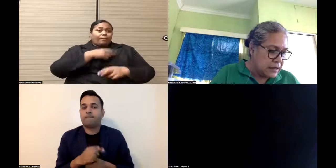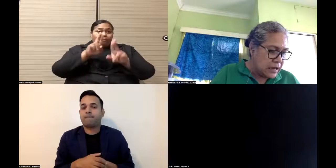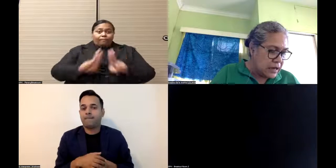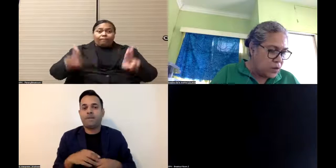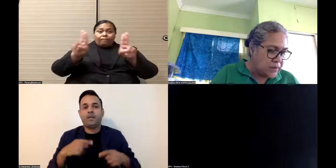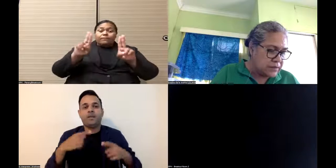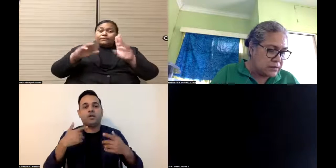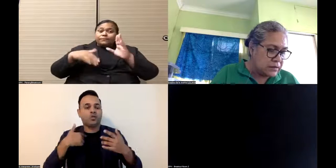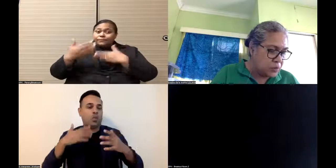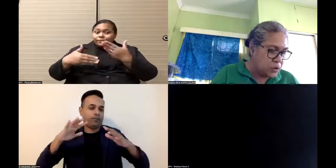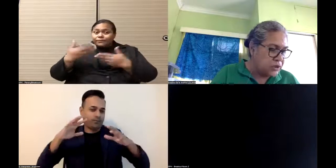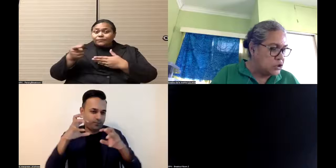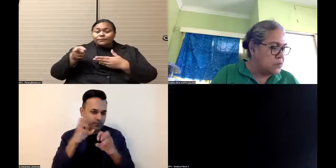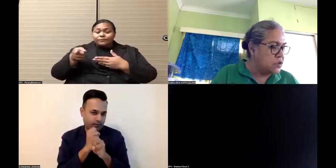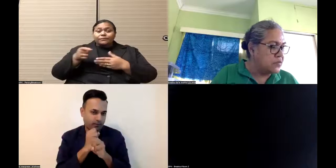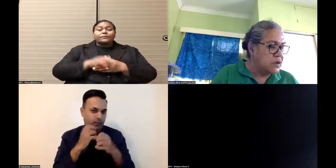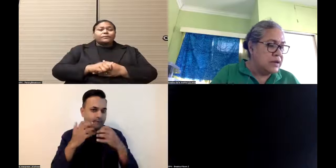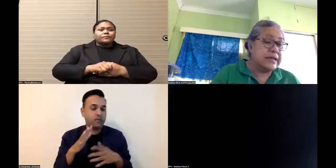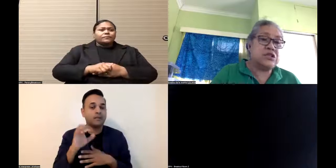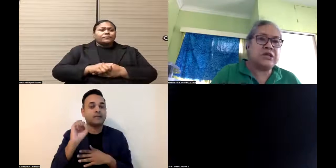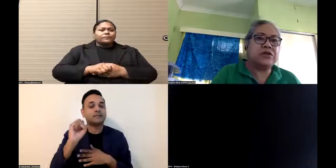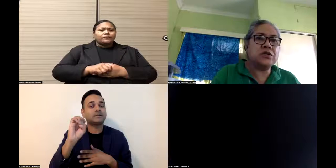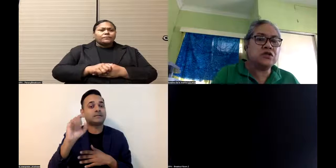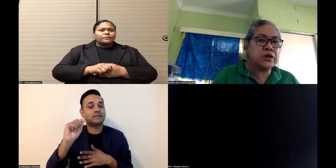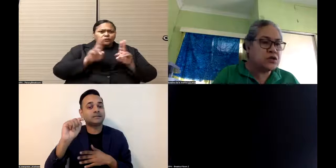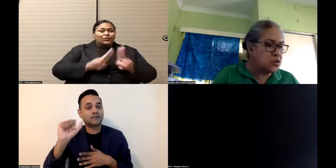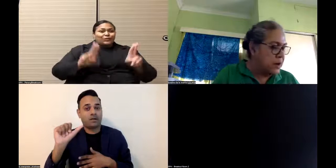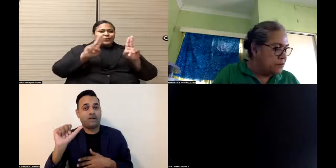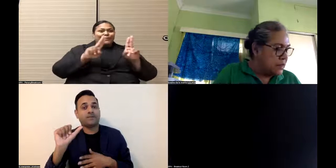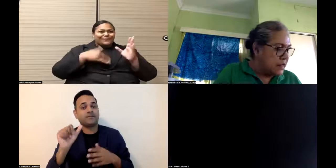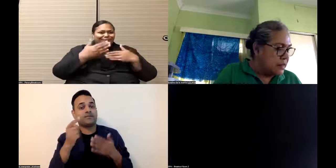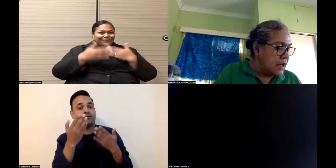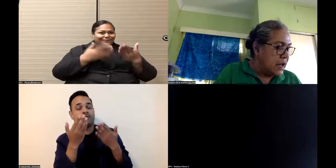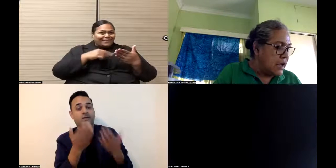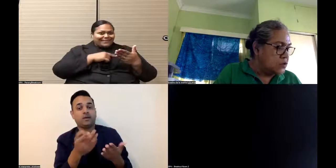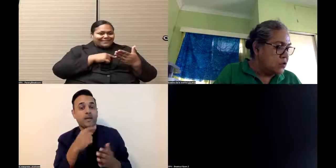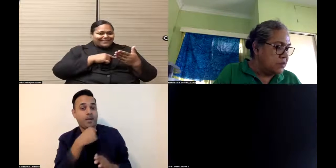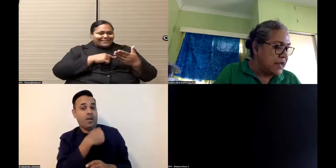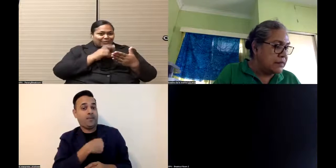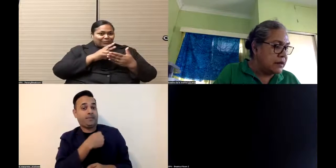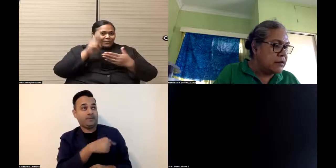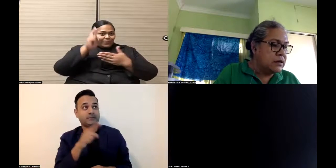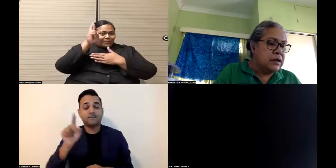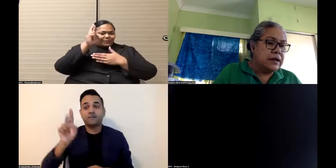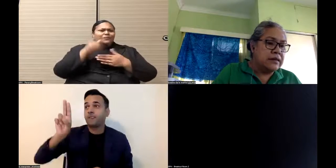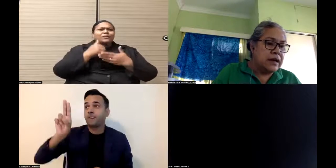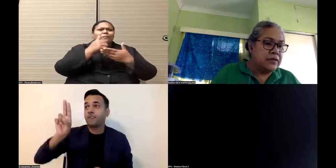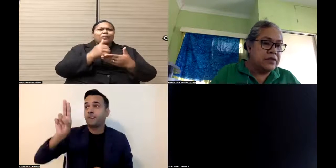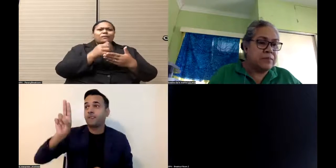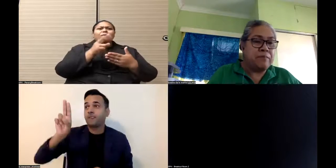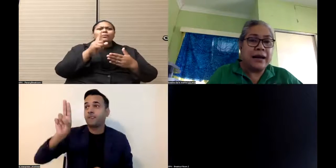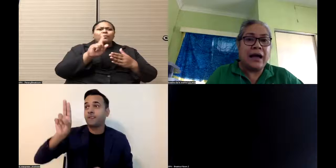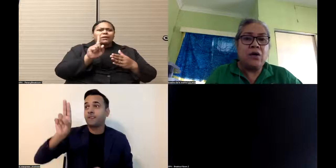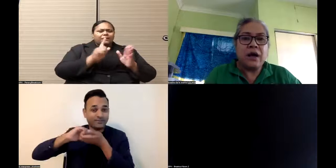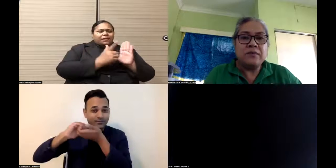highlighted what's the support in terms of legislations to ensure that they are actually reflected.